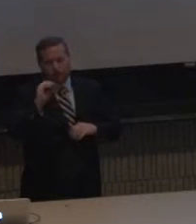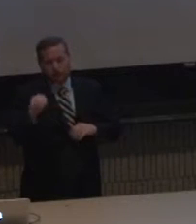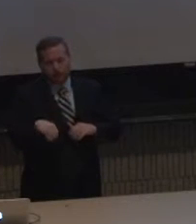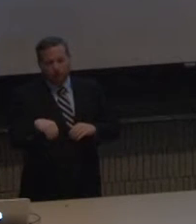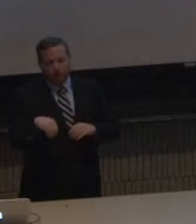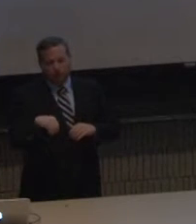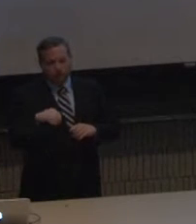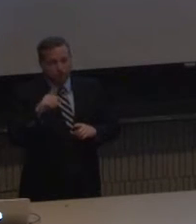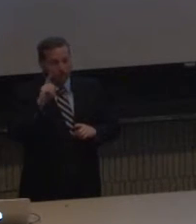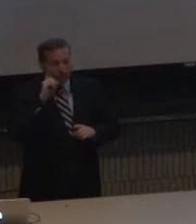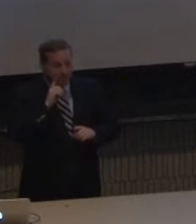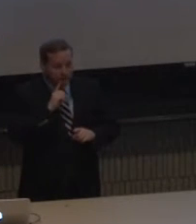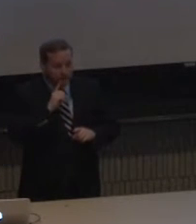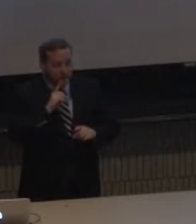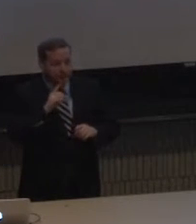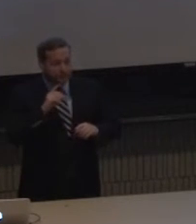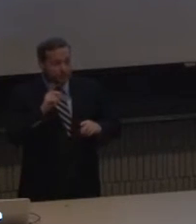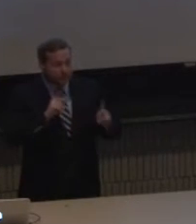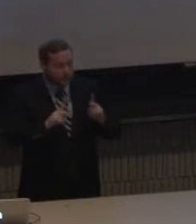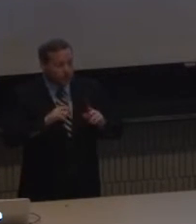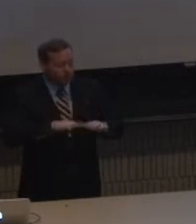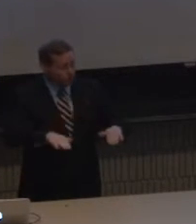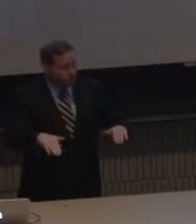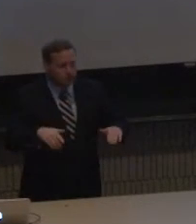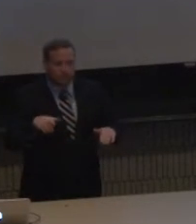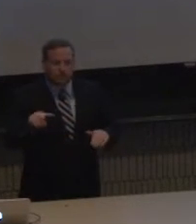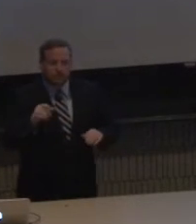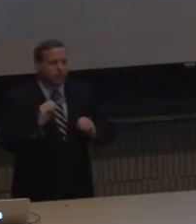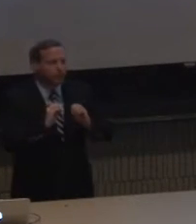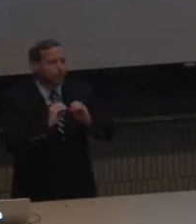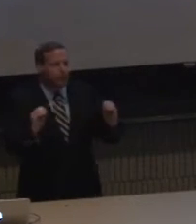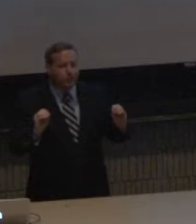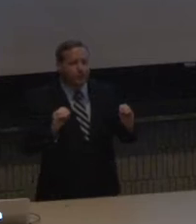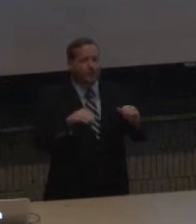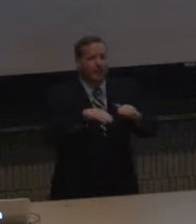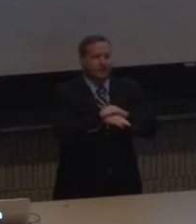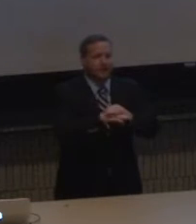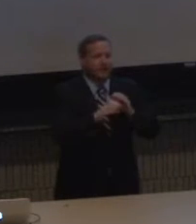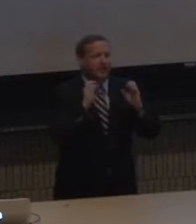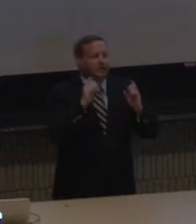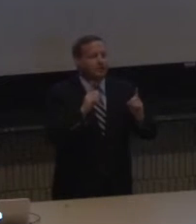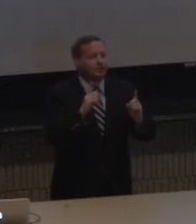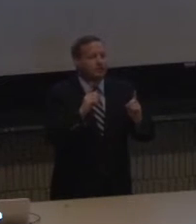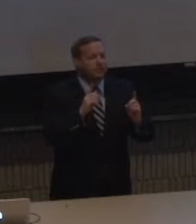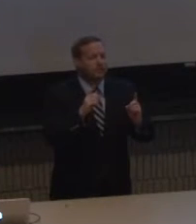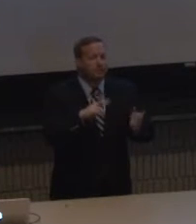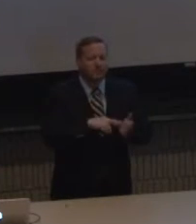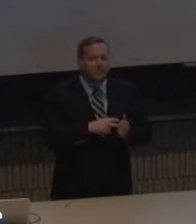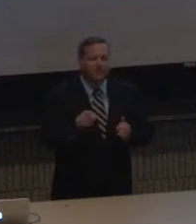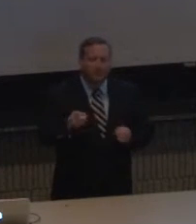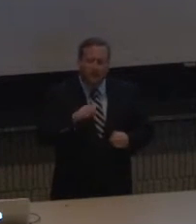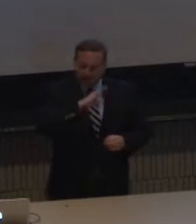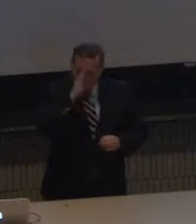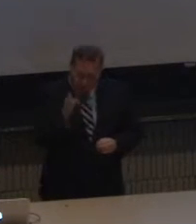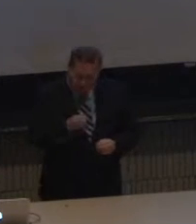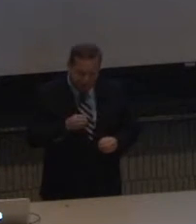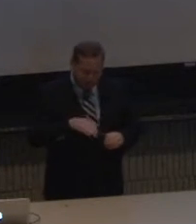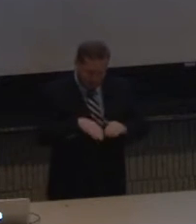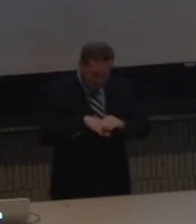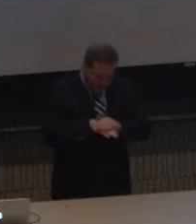Globally, over 80% of deaf children receive no education at all. So